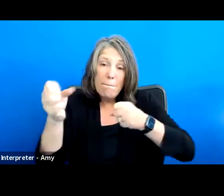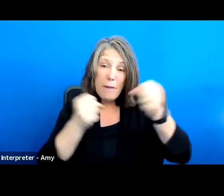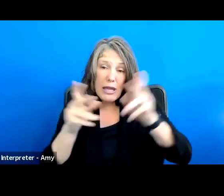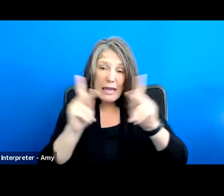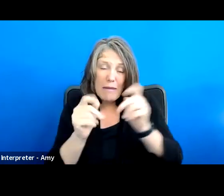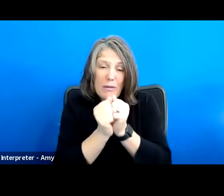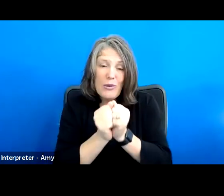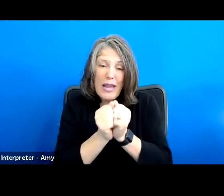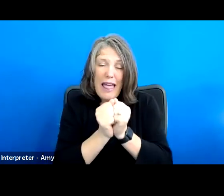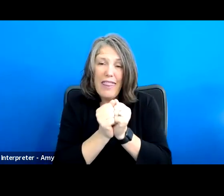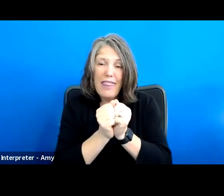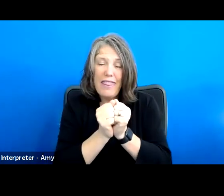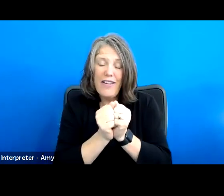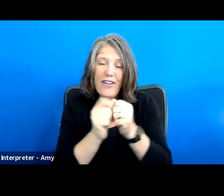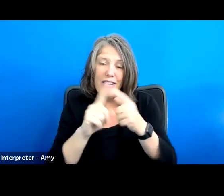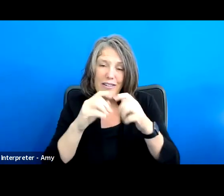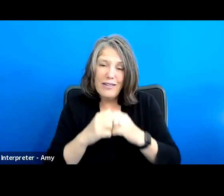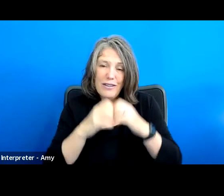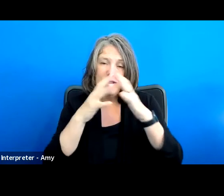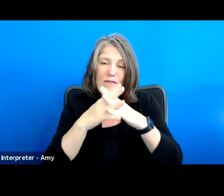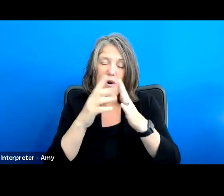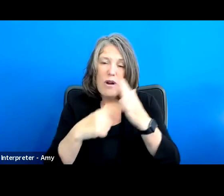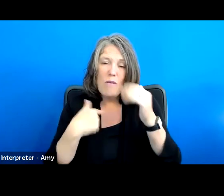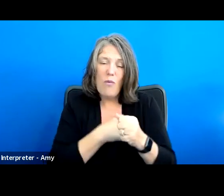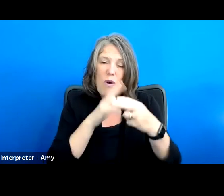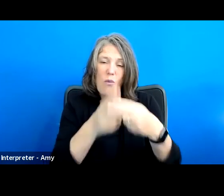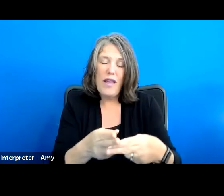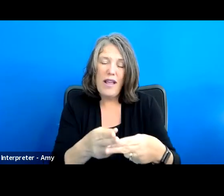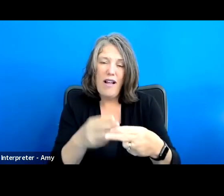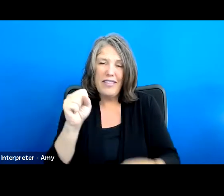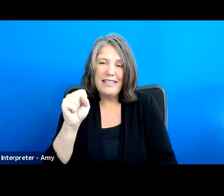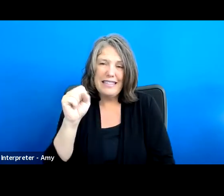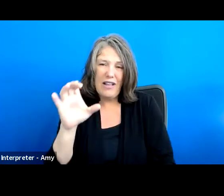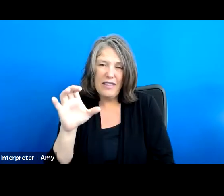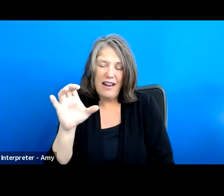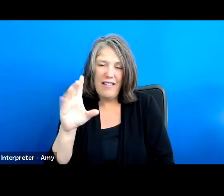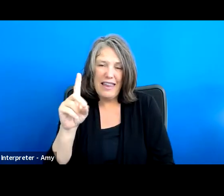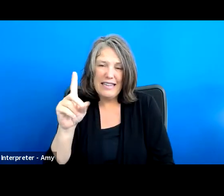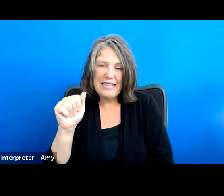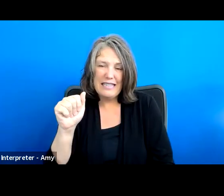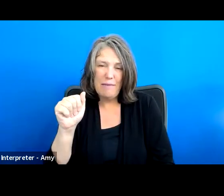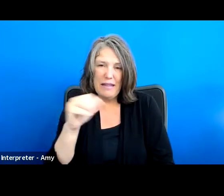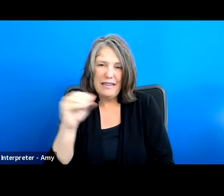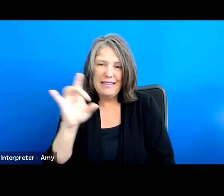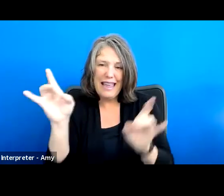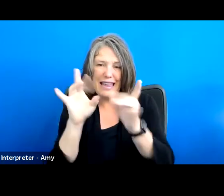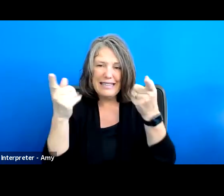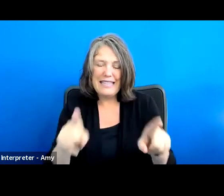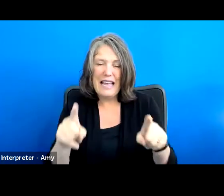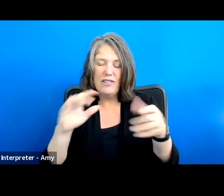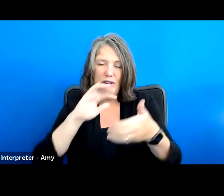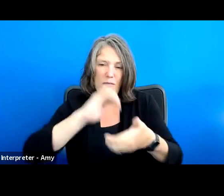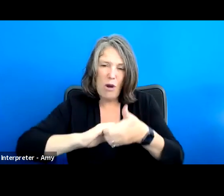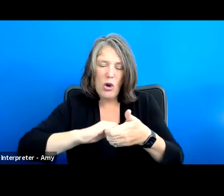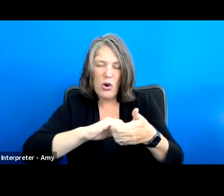together to form what we call the South Carolina Disabilities and Disasters Partner